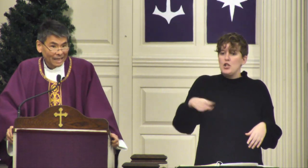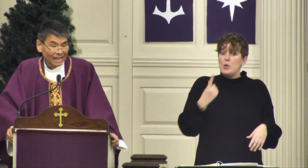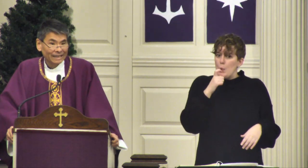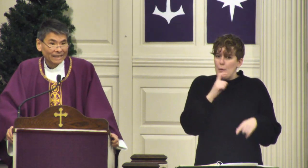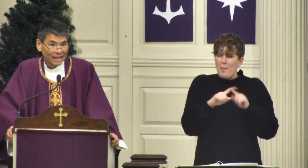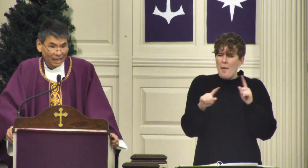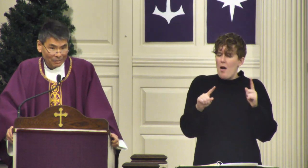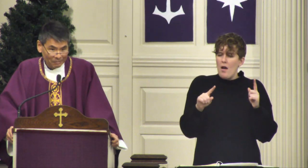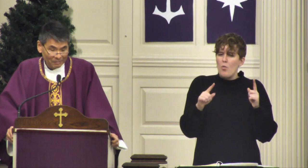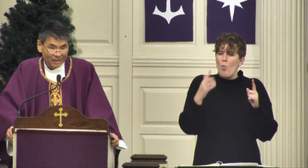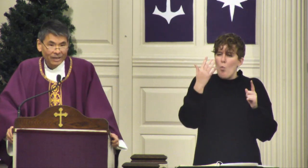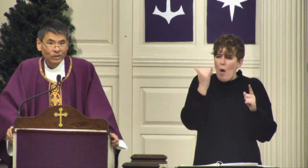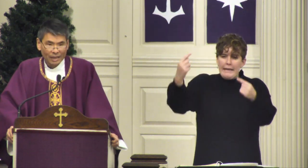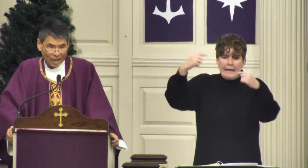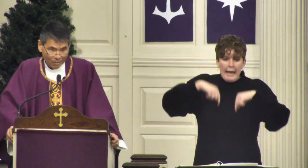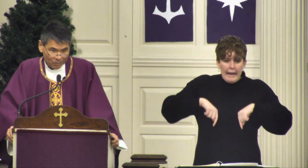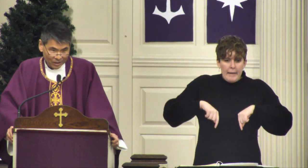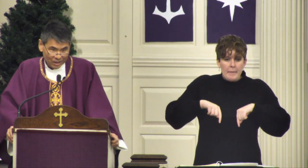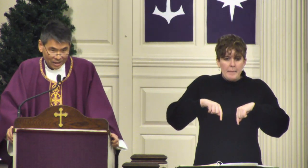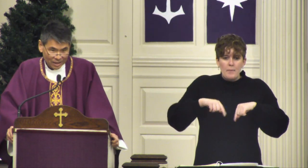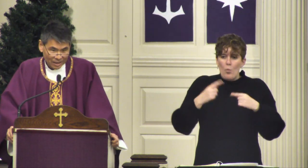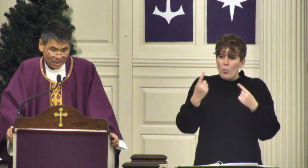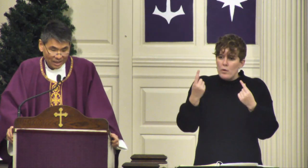has come to accomplish.